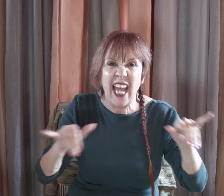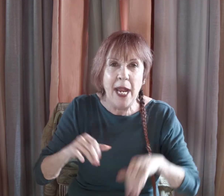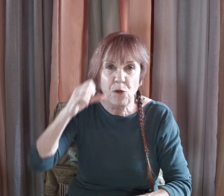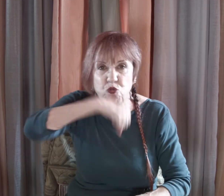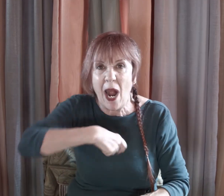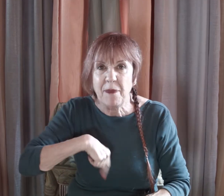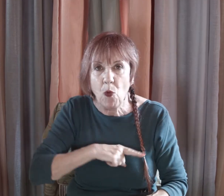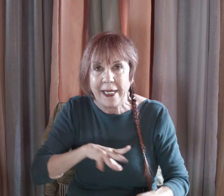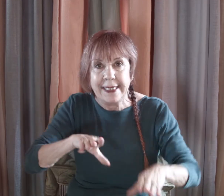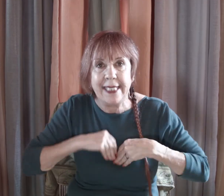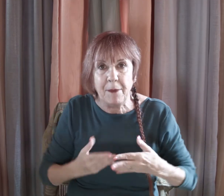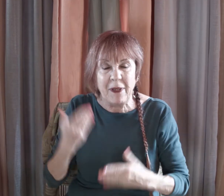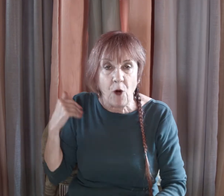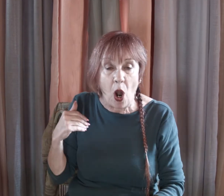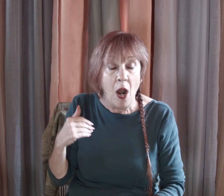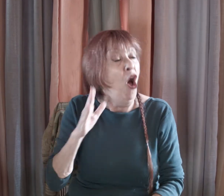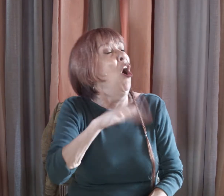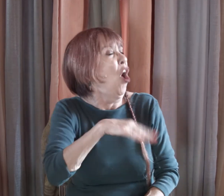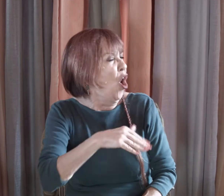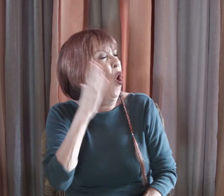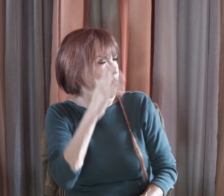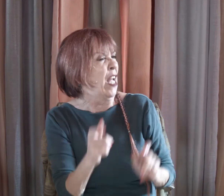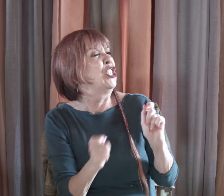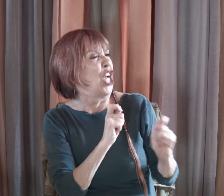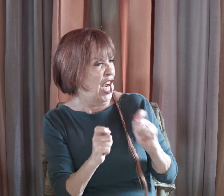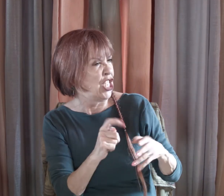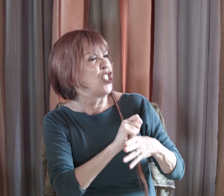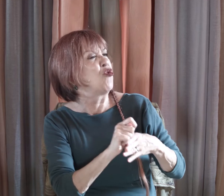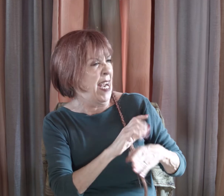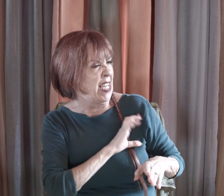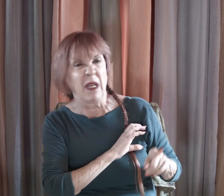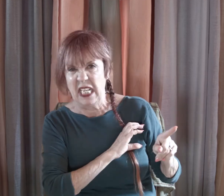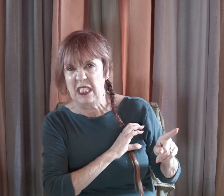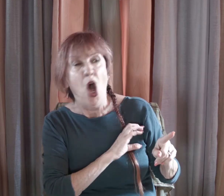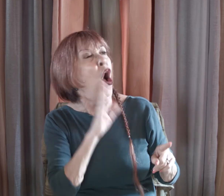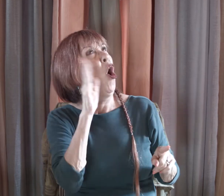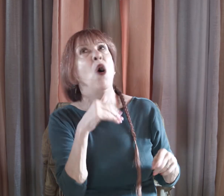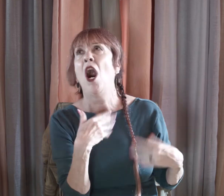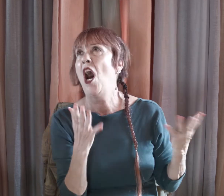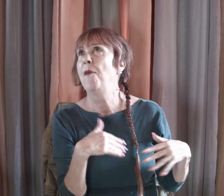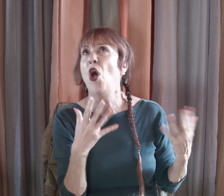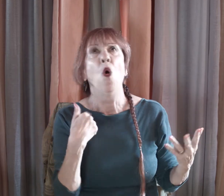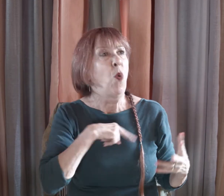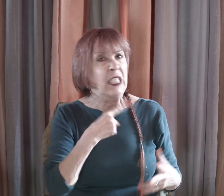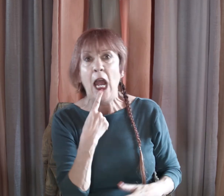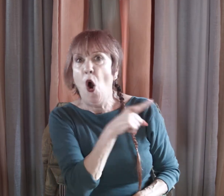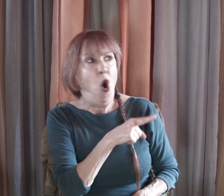the same crap that we have settled for in the past, which is, we'll revise our training of cops. We'll